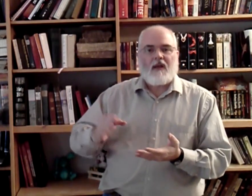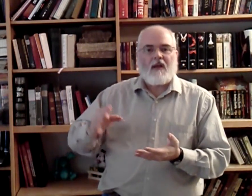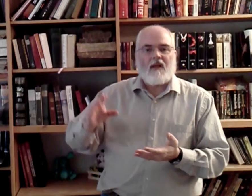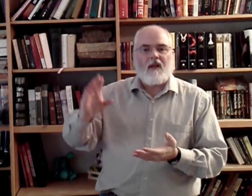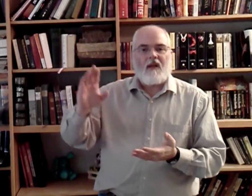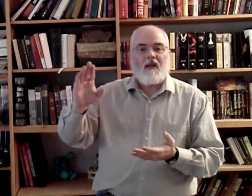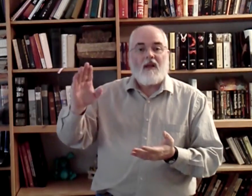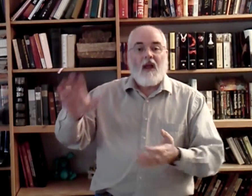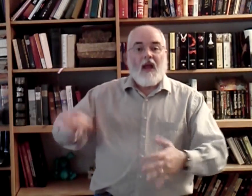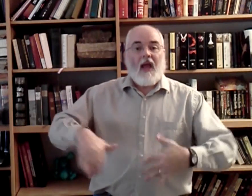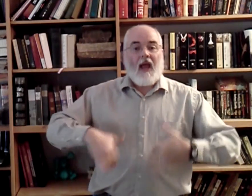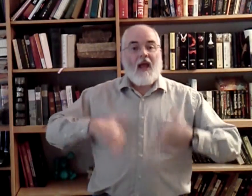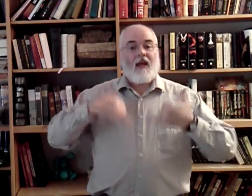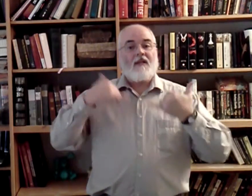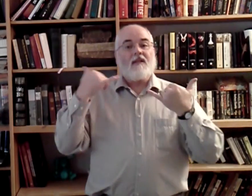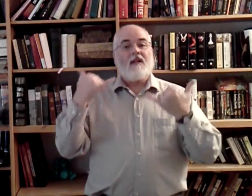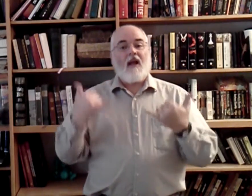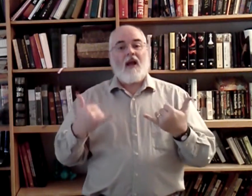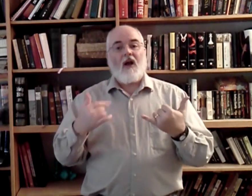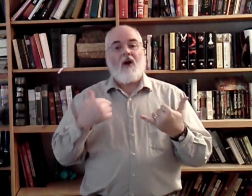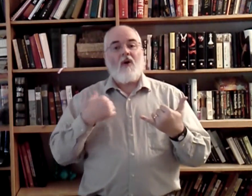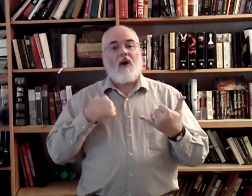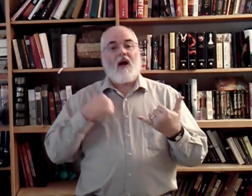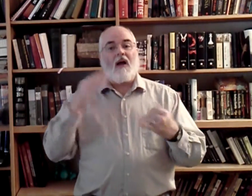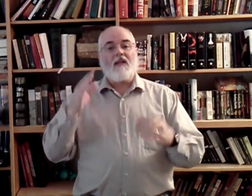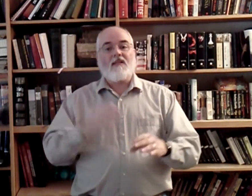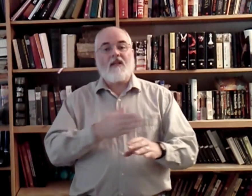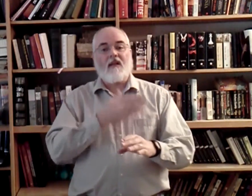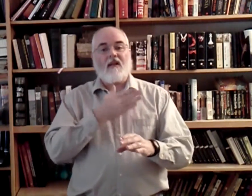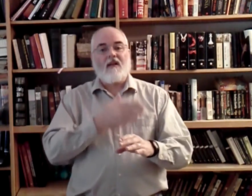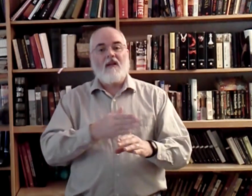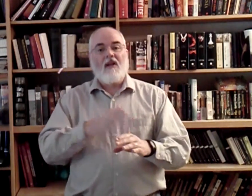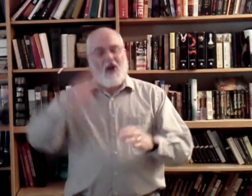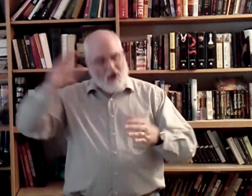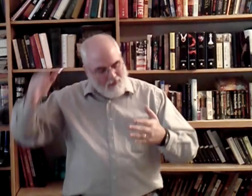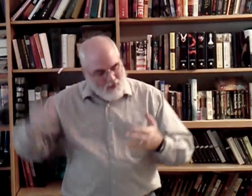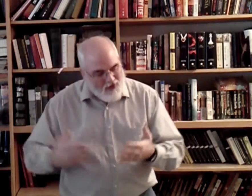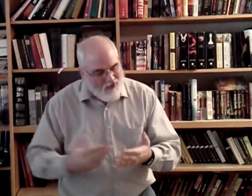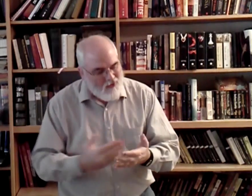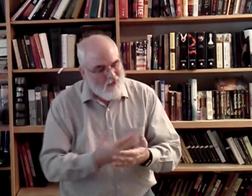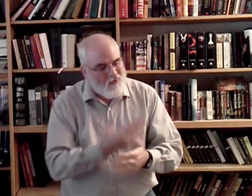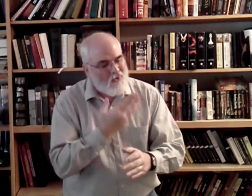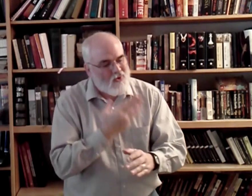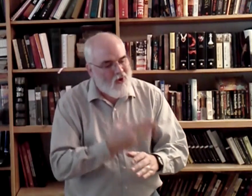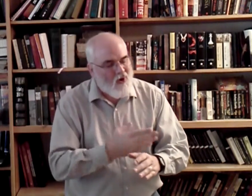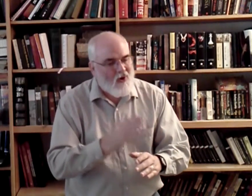away. And now I sing a brand new song,